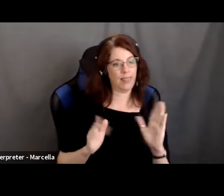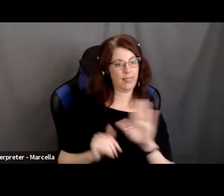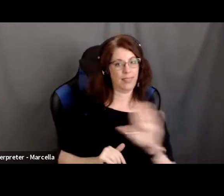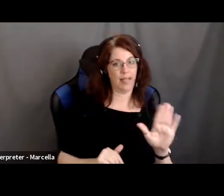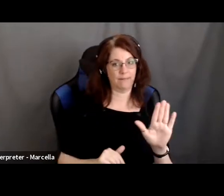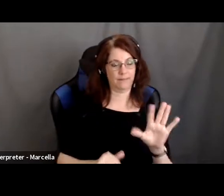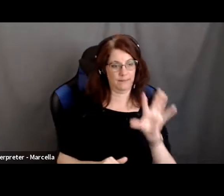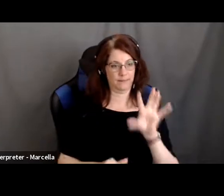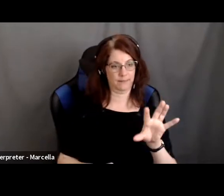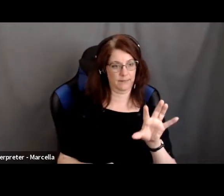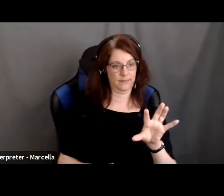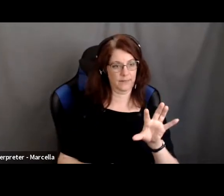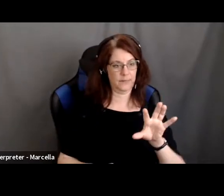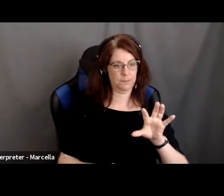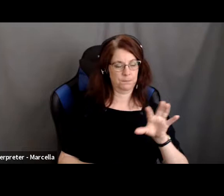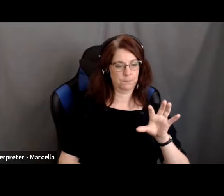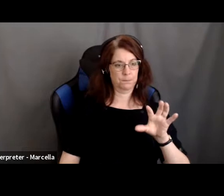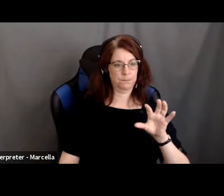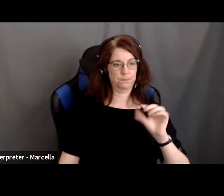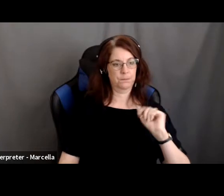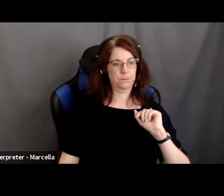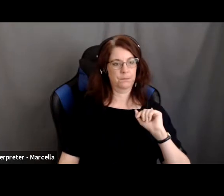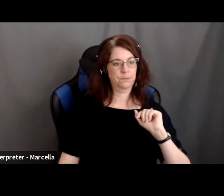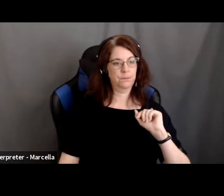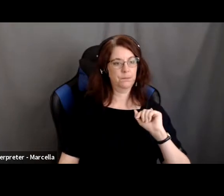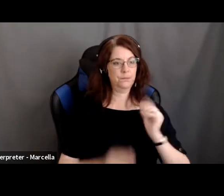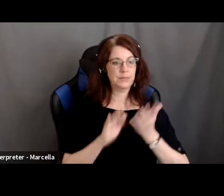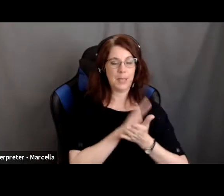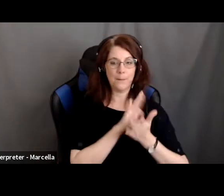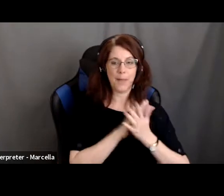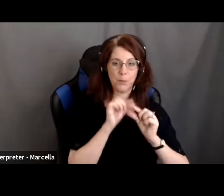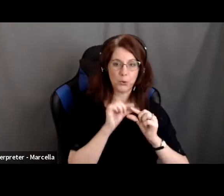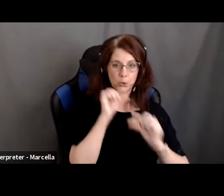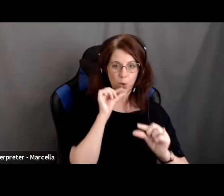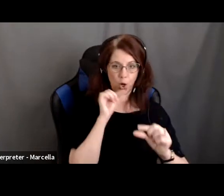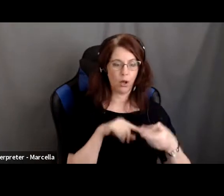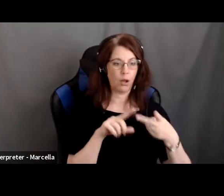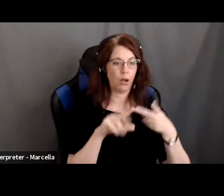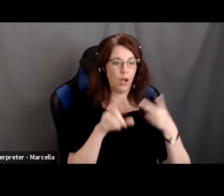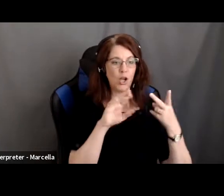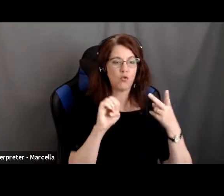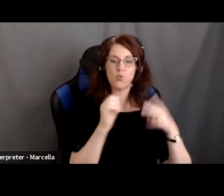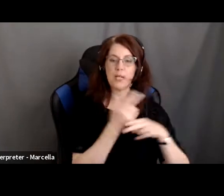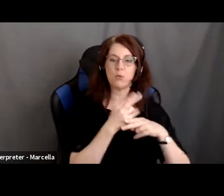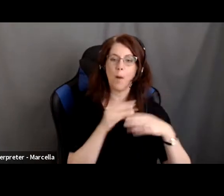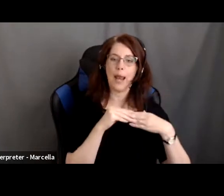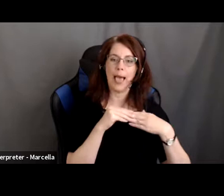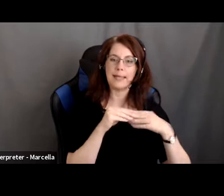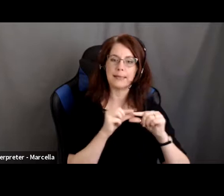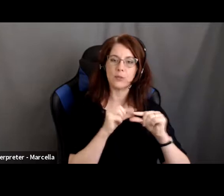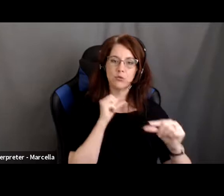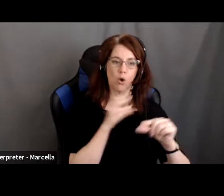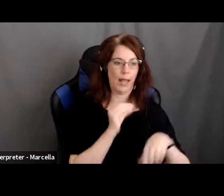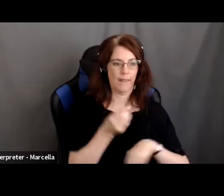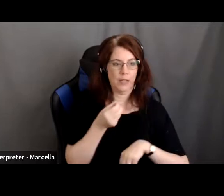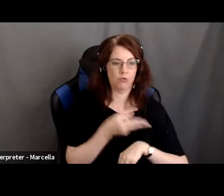of the screen, you've got a paper straw, you have a reusable plastic straw, and then you have a